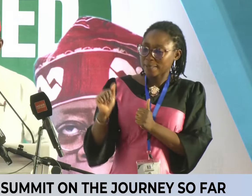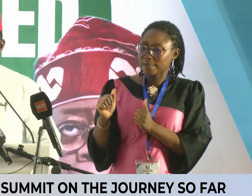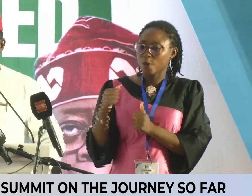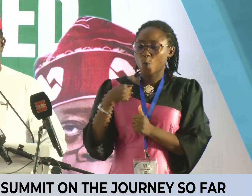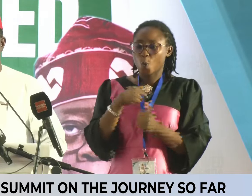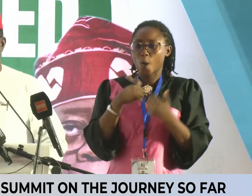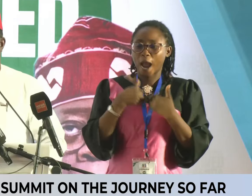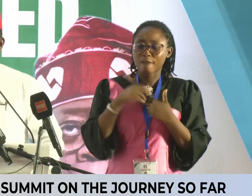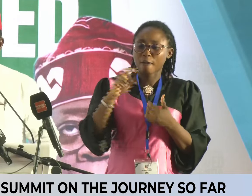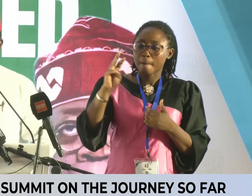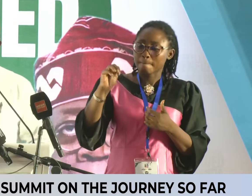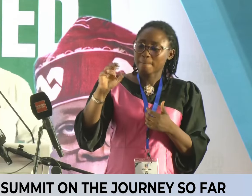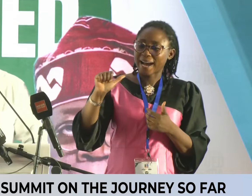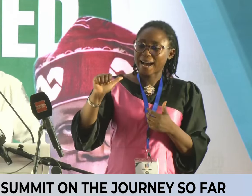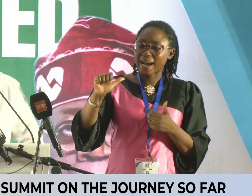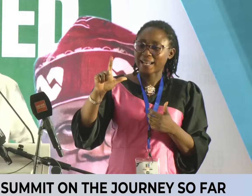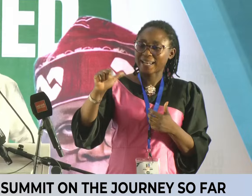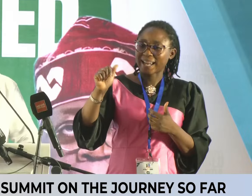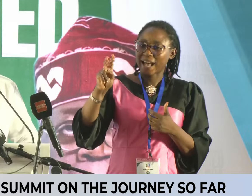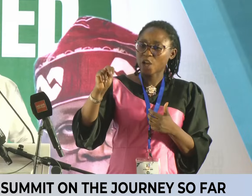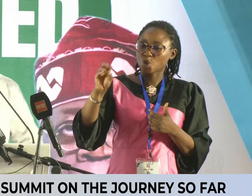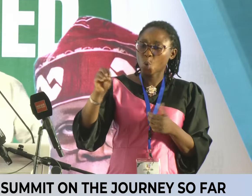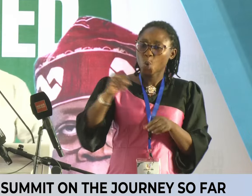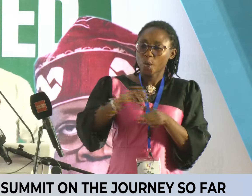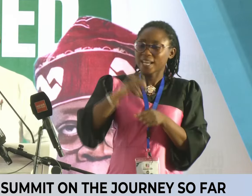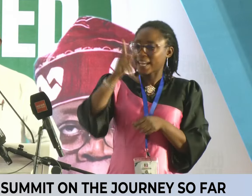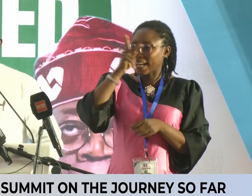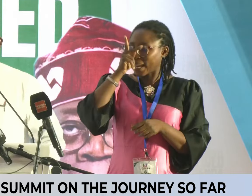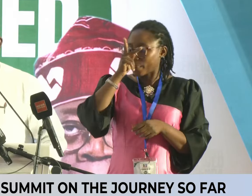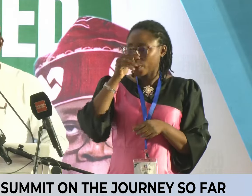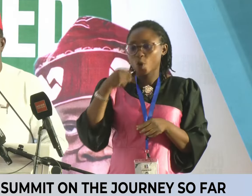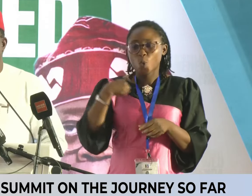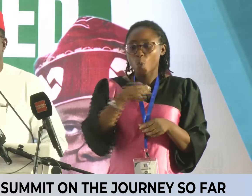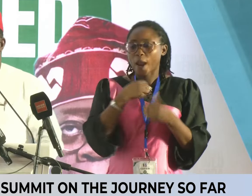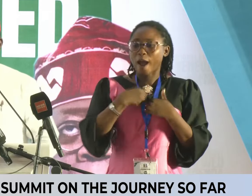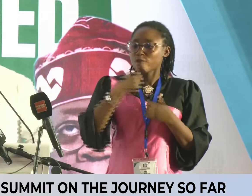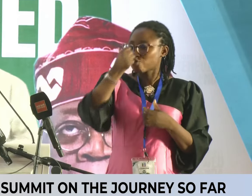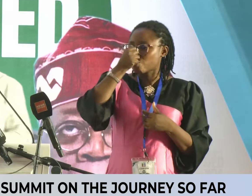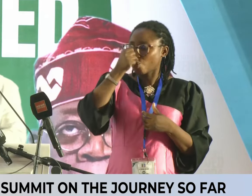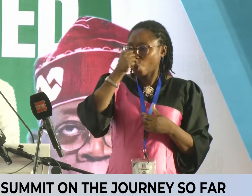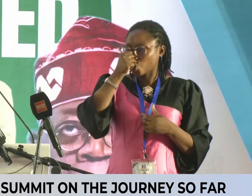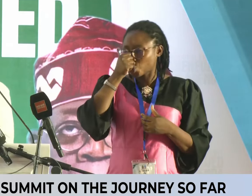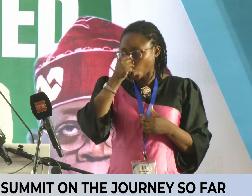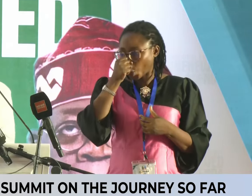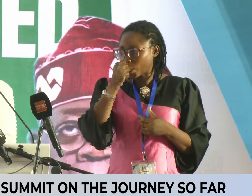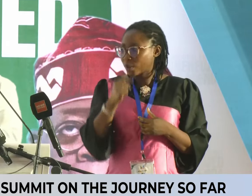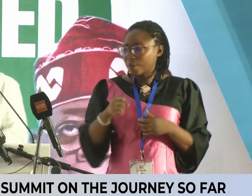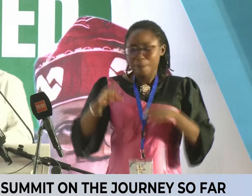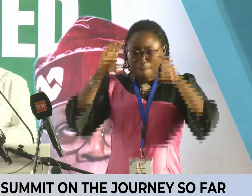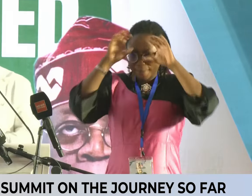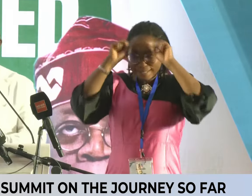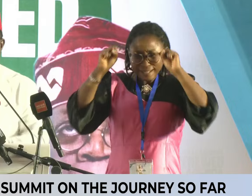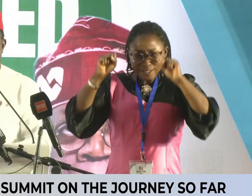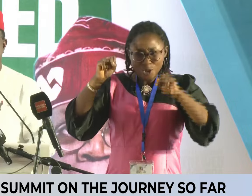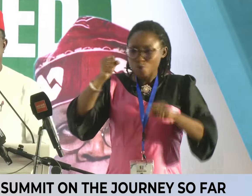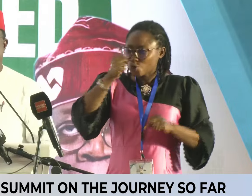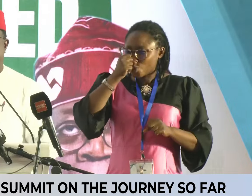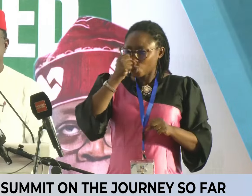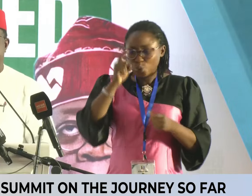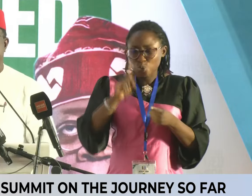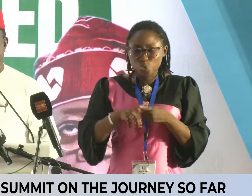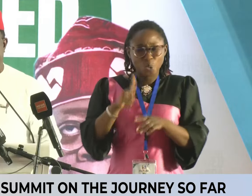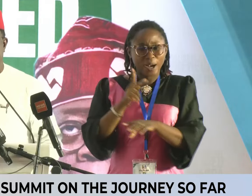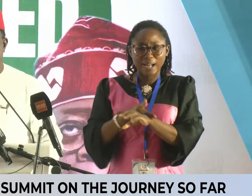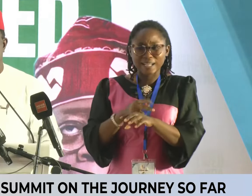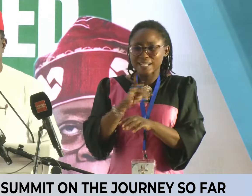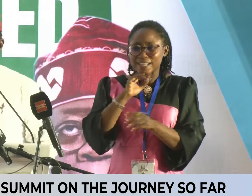the Malando in Kebbi State, we have the Sokoto. Mr. President, Sokoto to